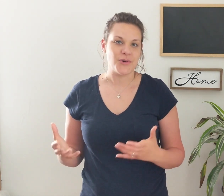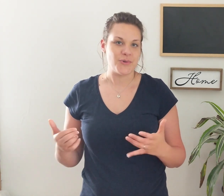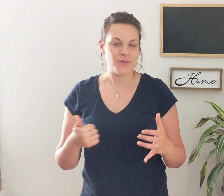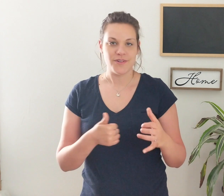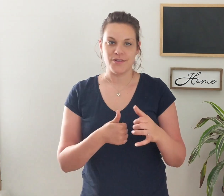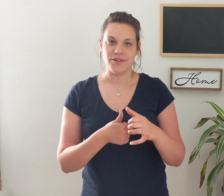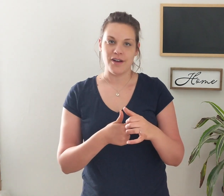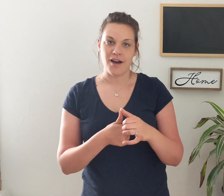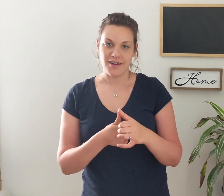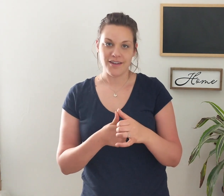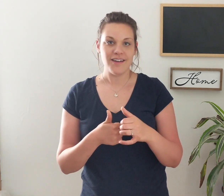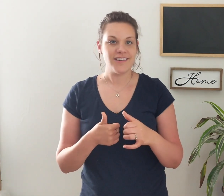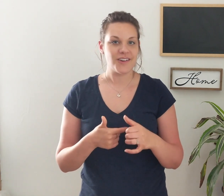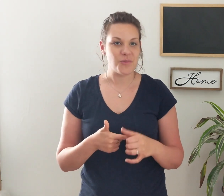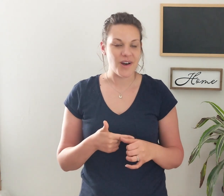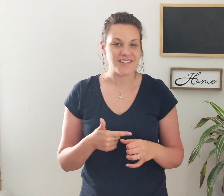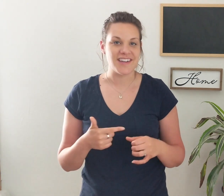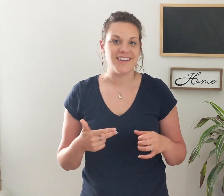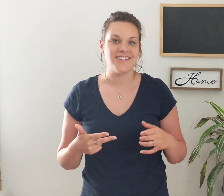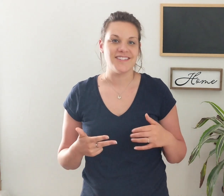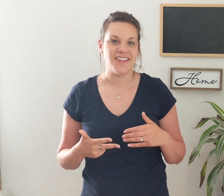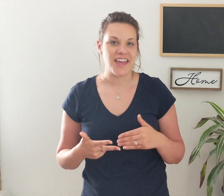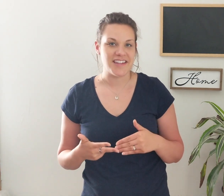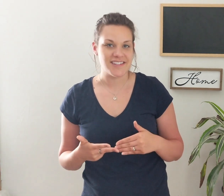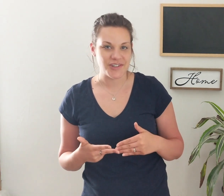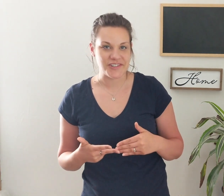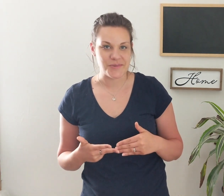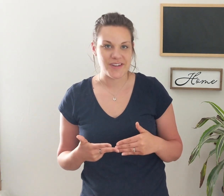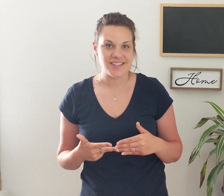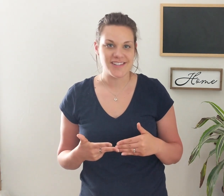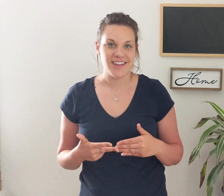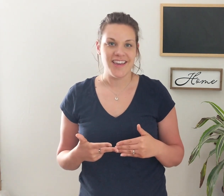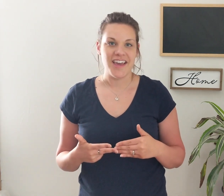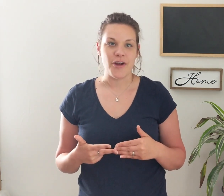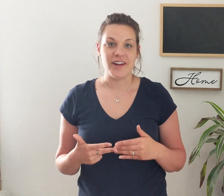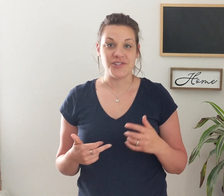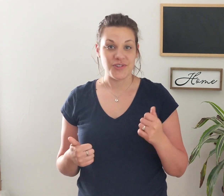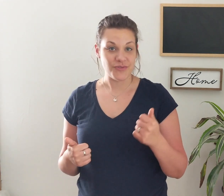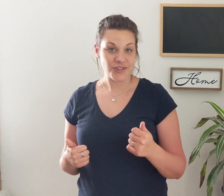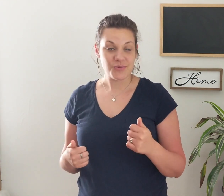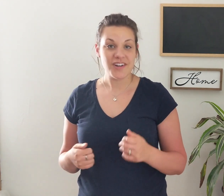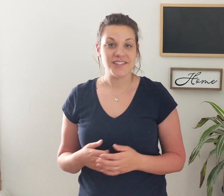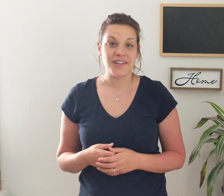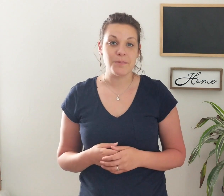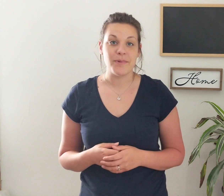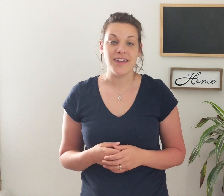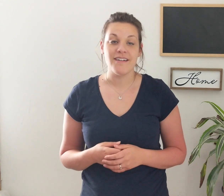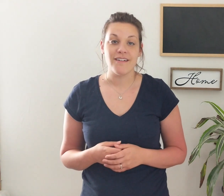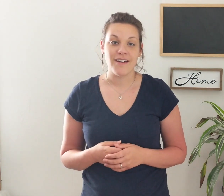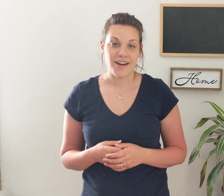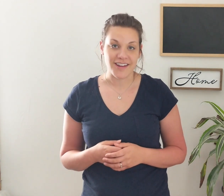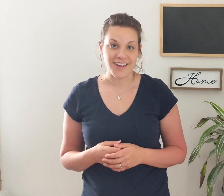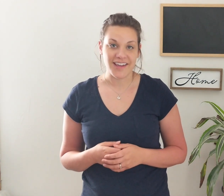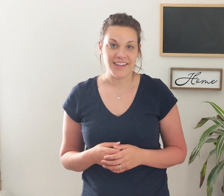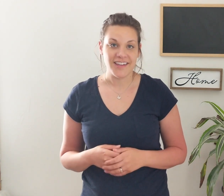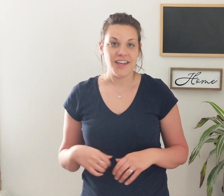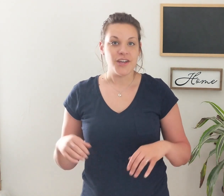So Hanukkah, Kwanzaa, and Christmas. All right, so the first one is going to be Hanukkah.